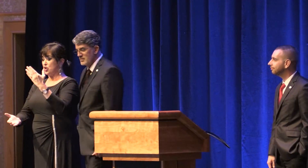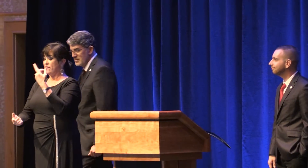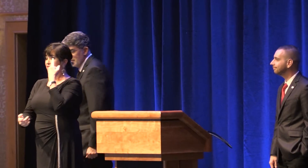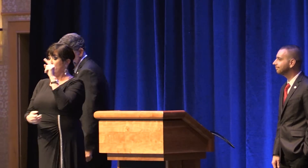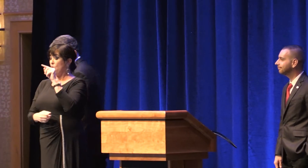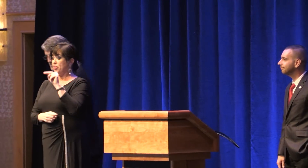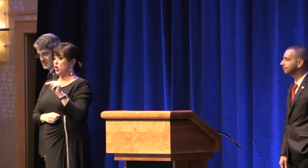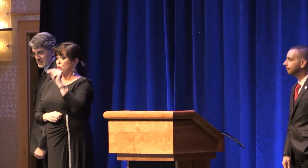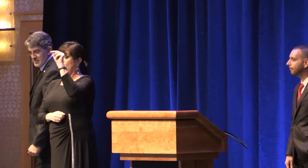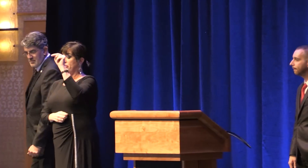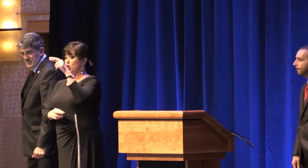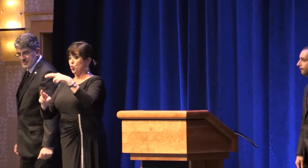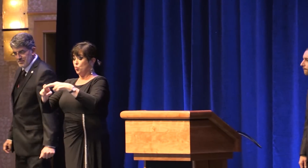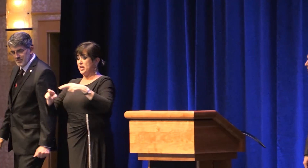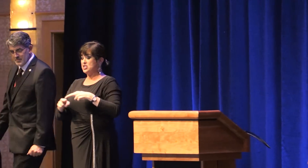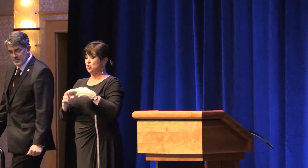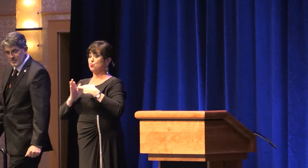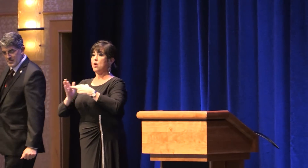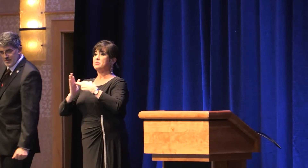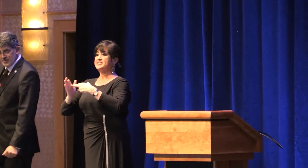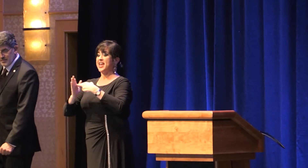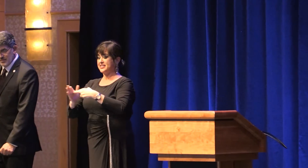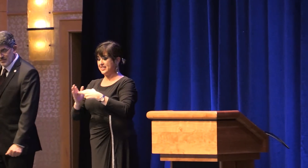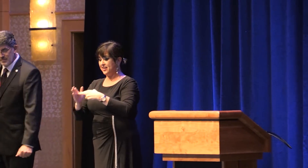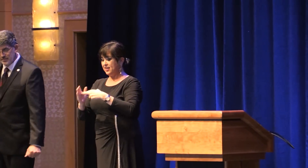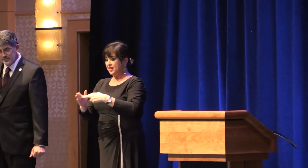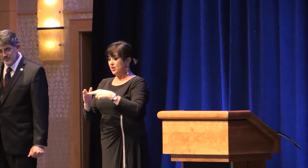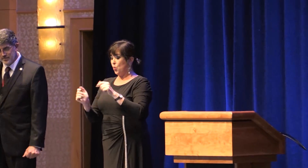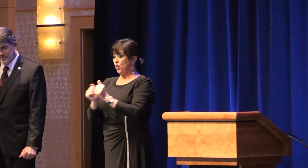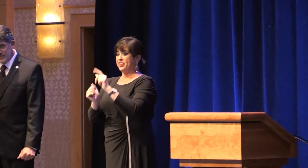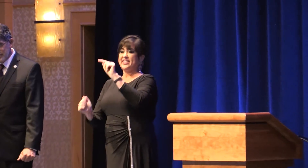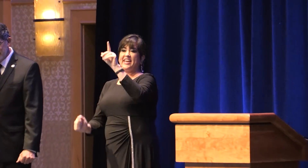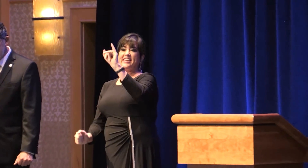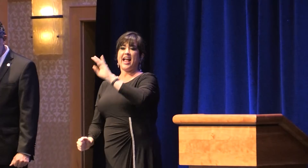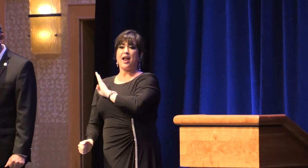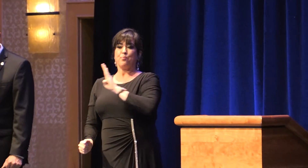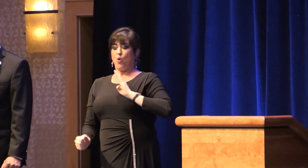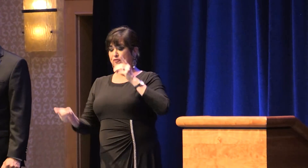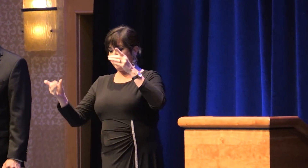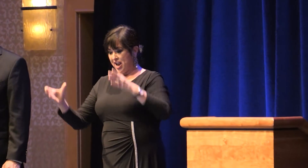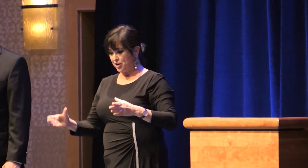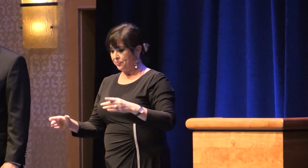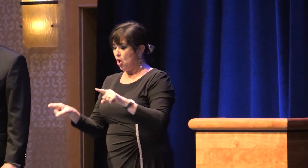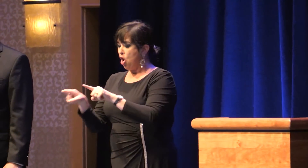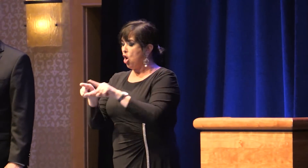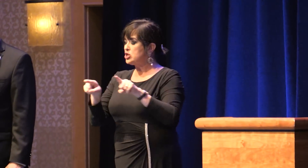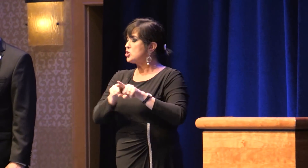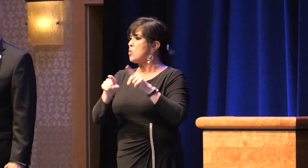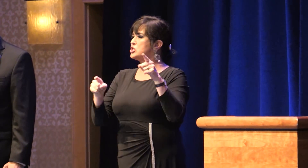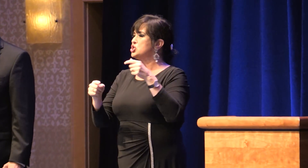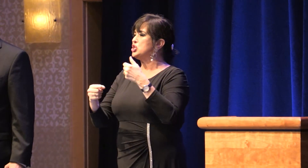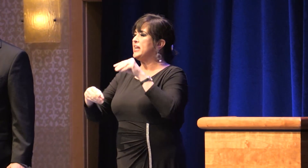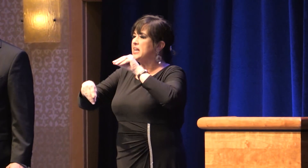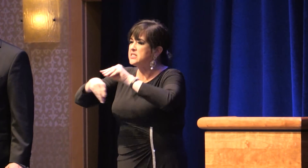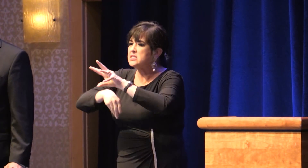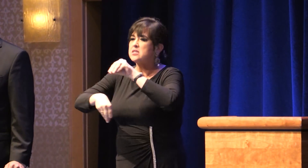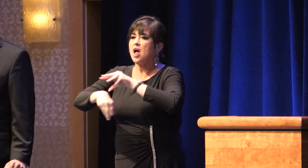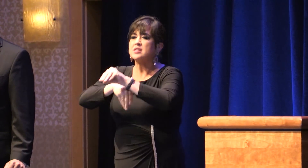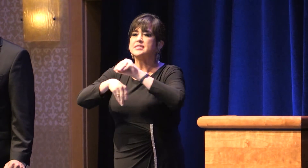CM is treasurer and the Northeast Region representative with the TDI Board of Directors.